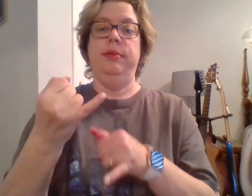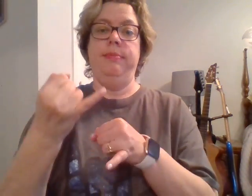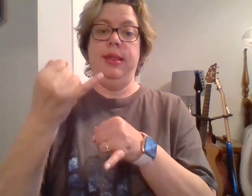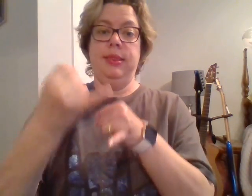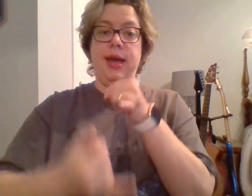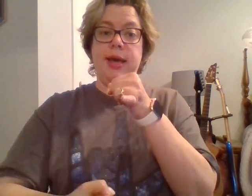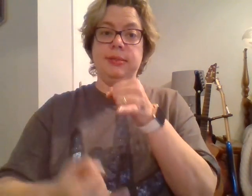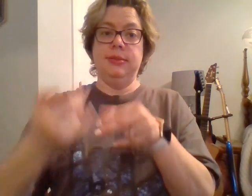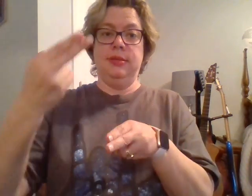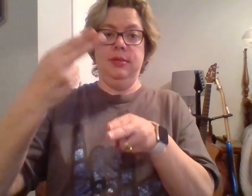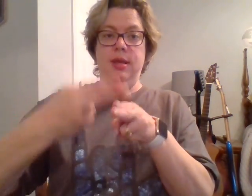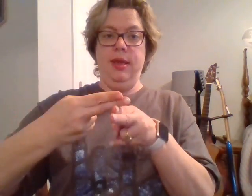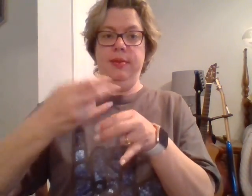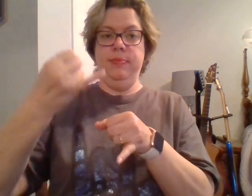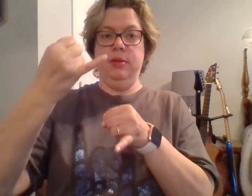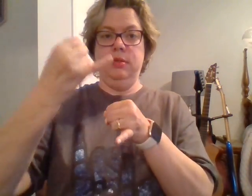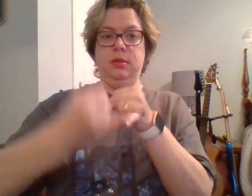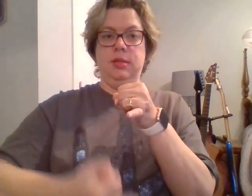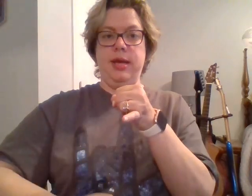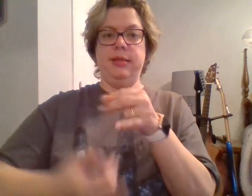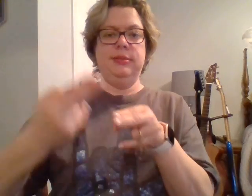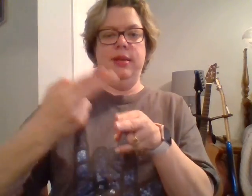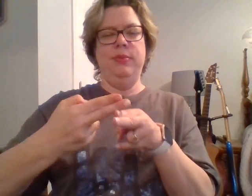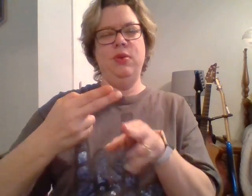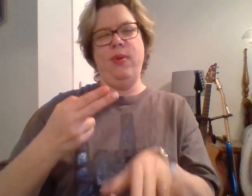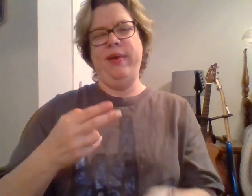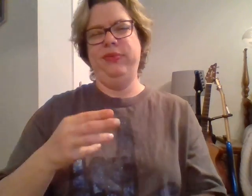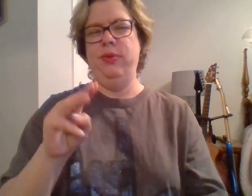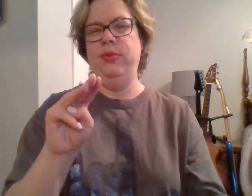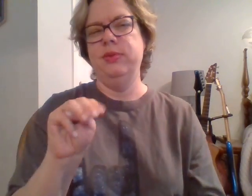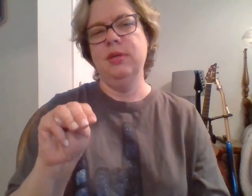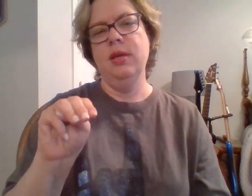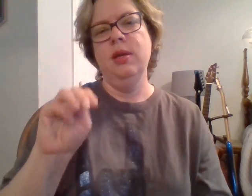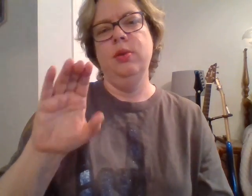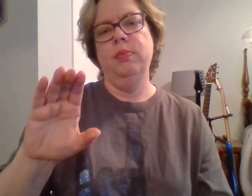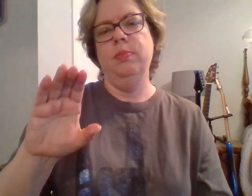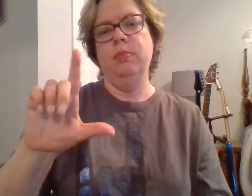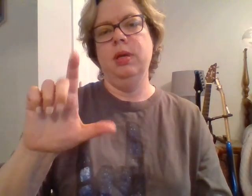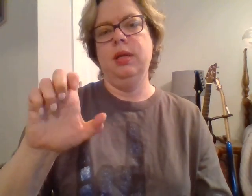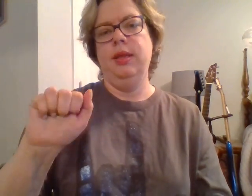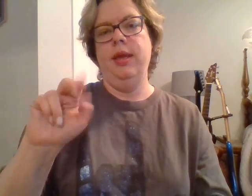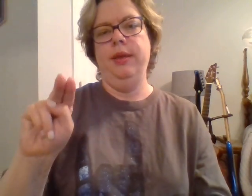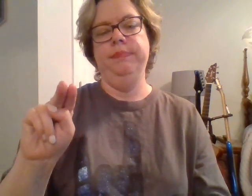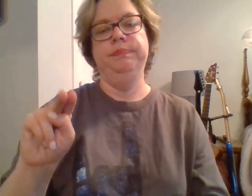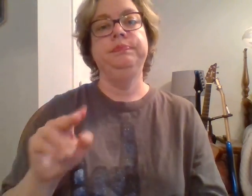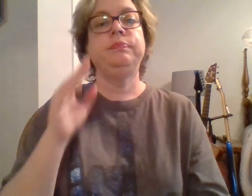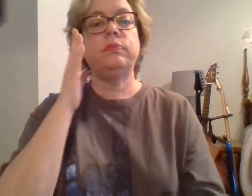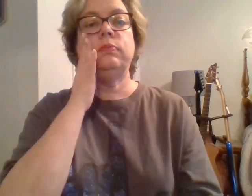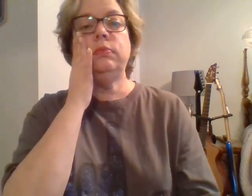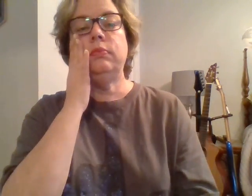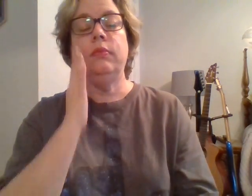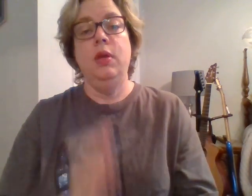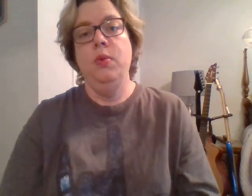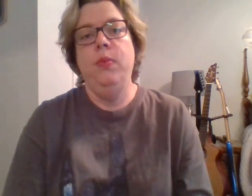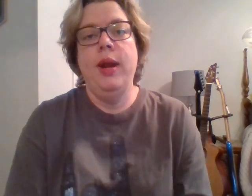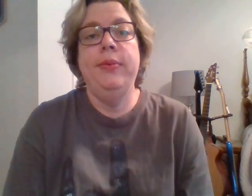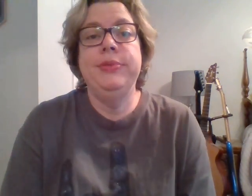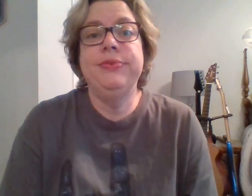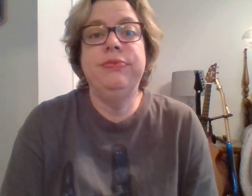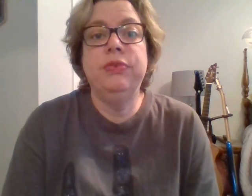My last name, and you don't have to know this, McLean. When I was first